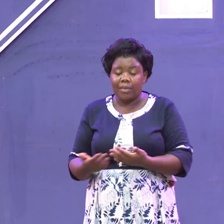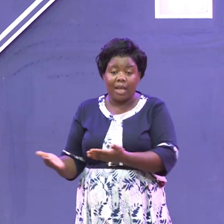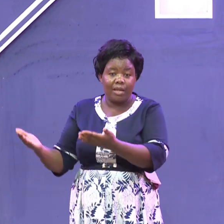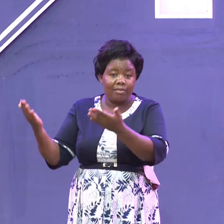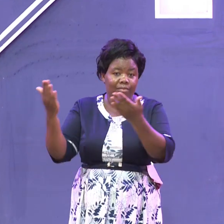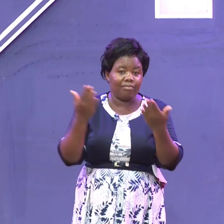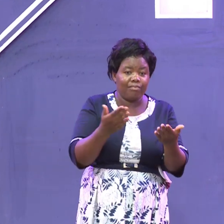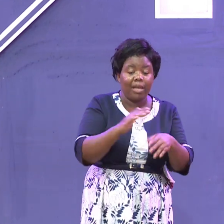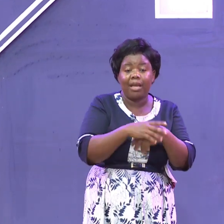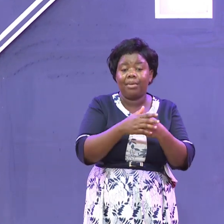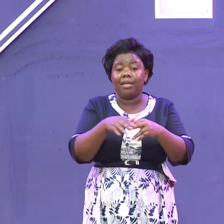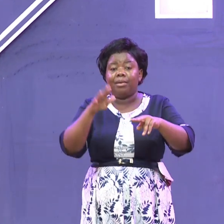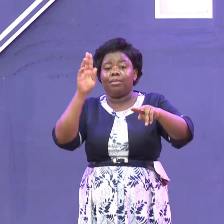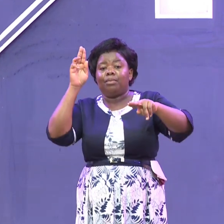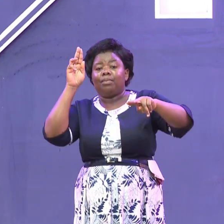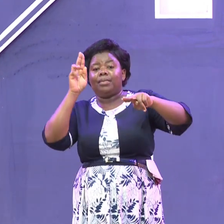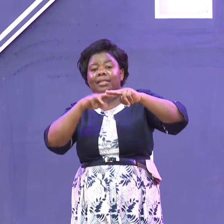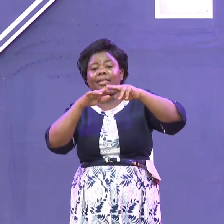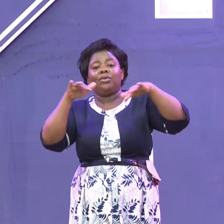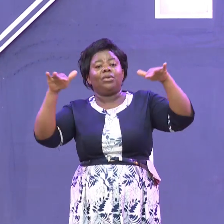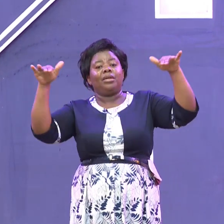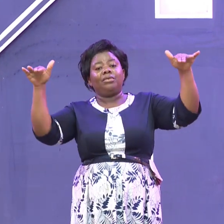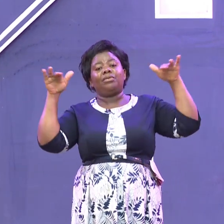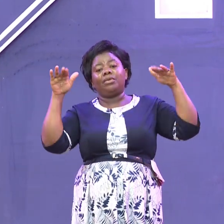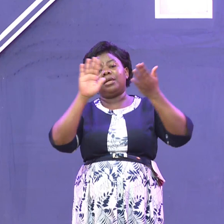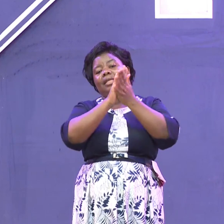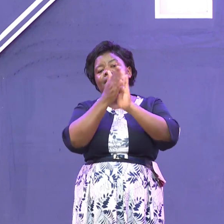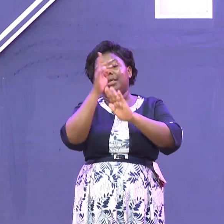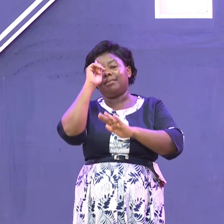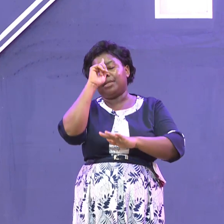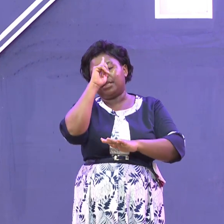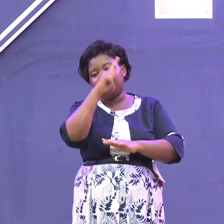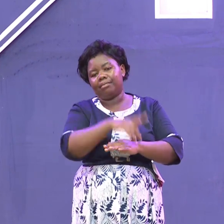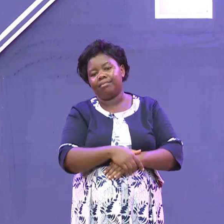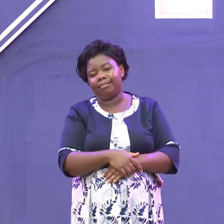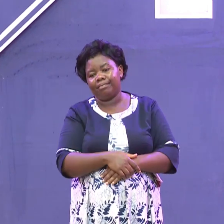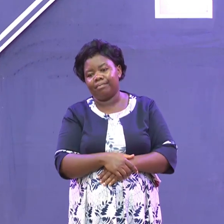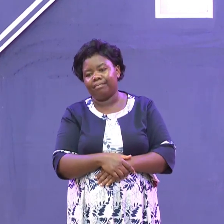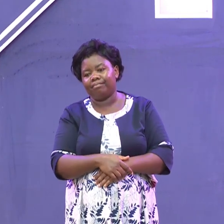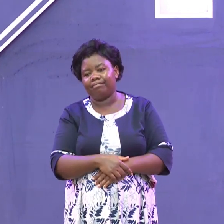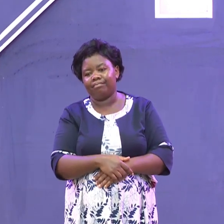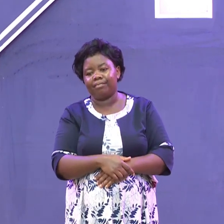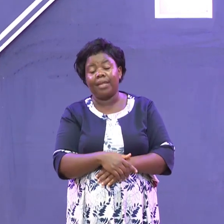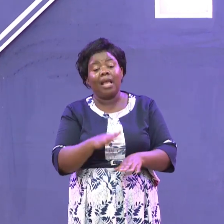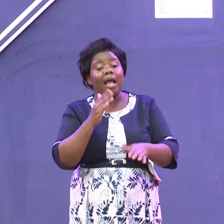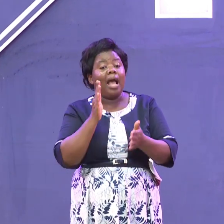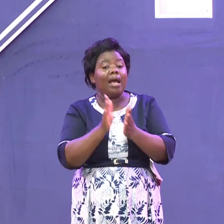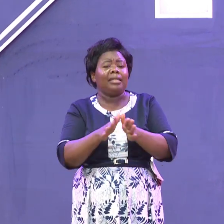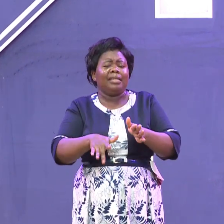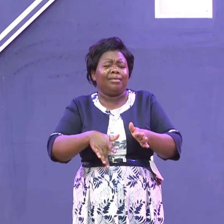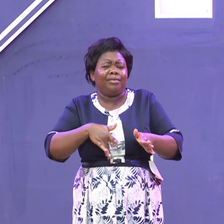N'amuleeta n'amutuuza ku ntebe y'obwakabaka. And then brought him to be the king. Nawuliranga